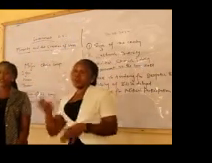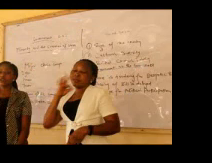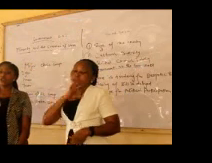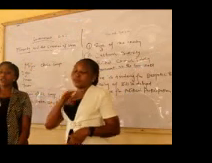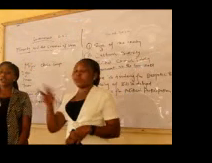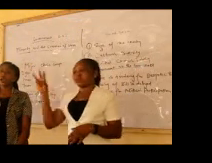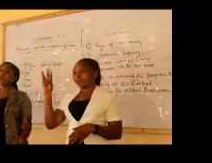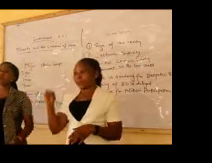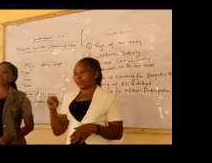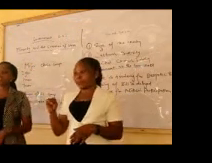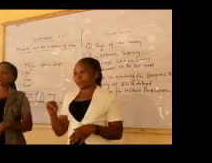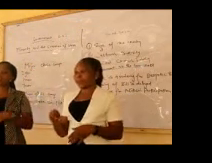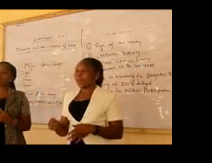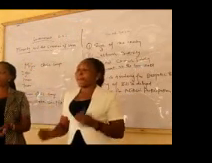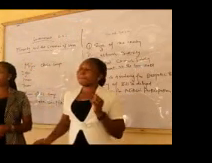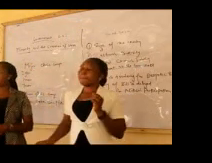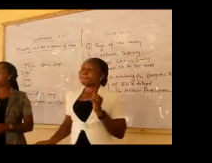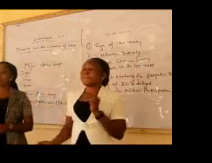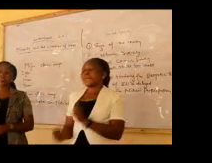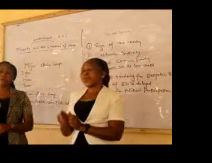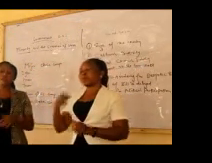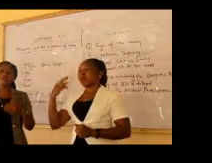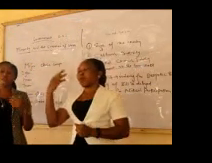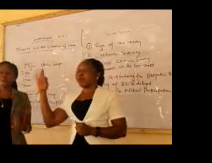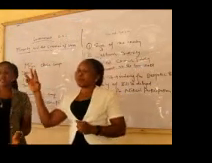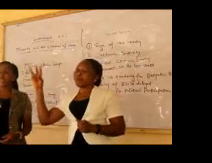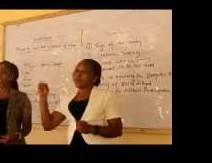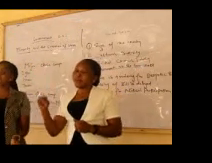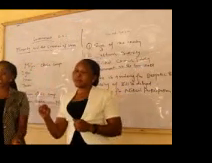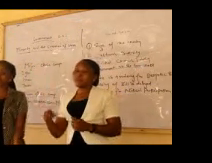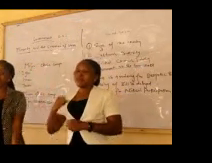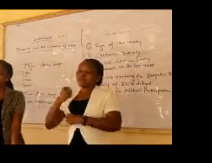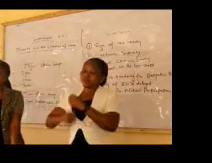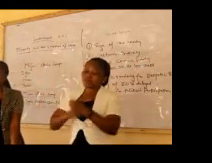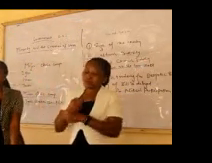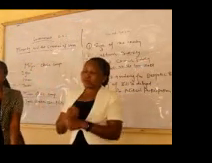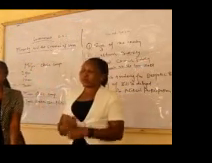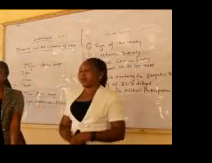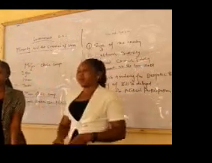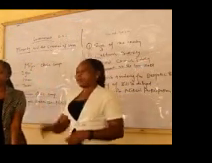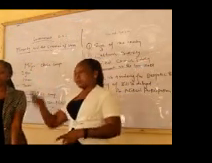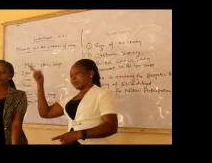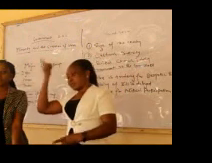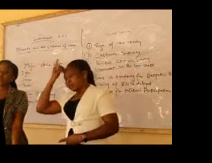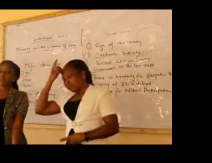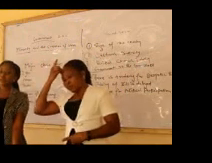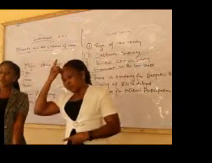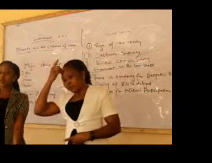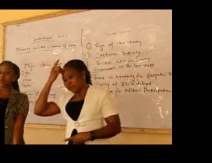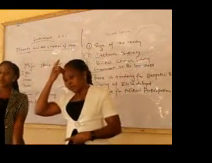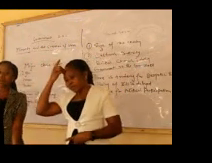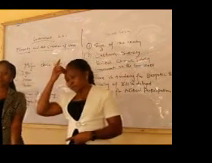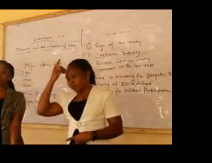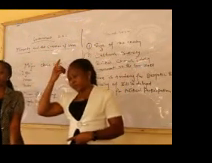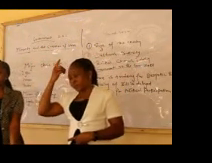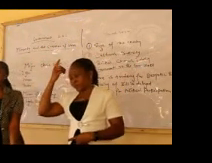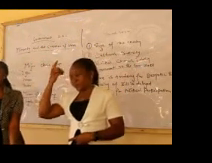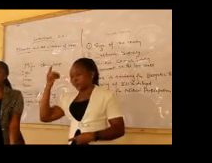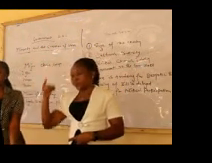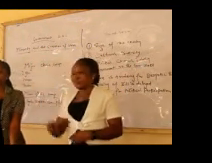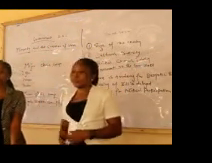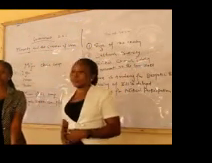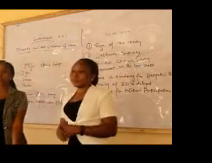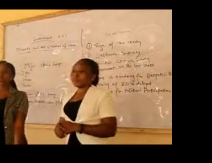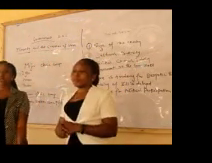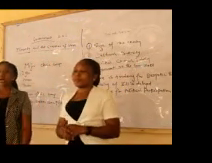important, you find out that most of them suffer from pandemic diseases like HIV and AIDS, Lassa fever, and the rest